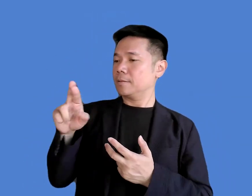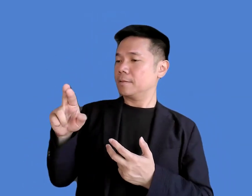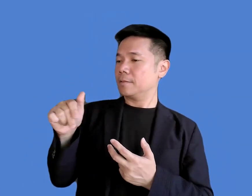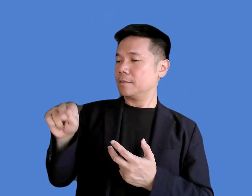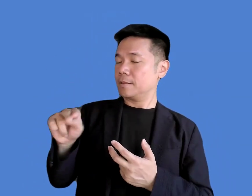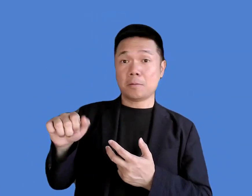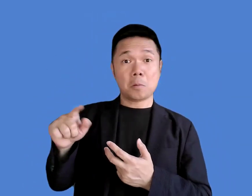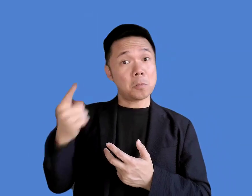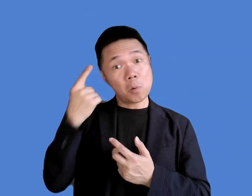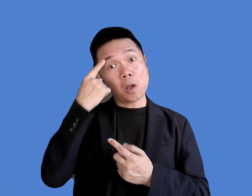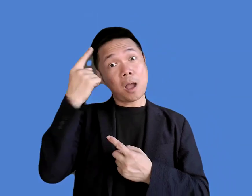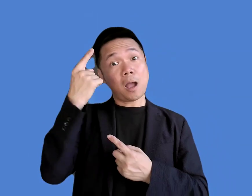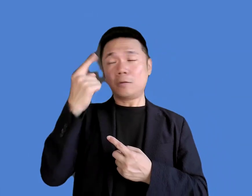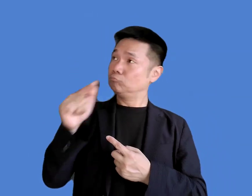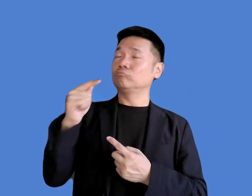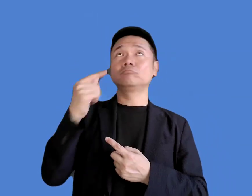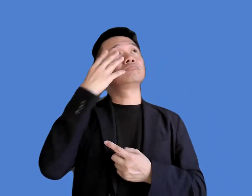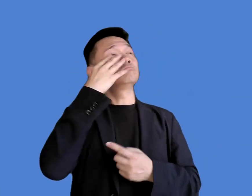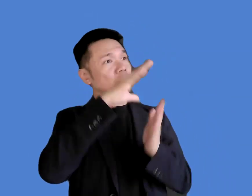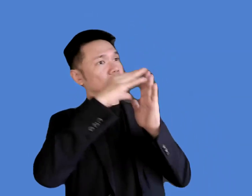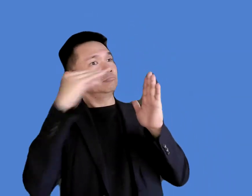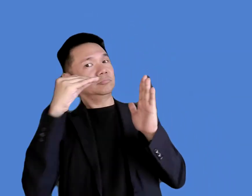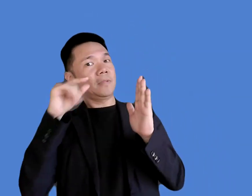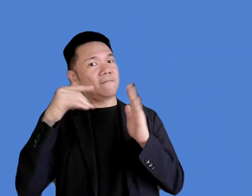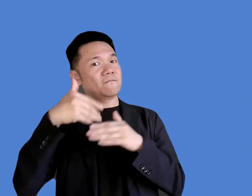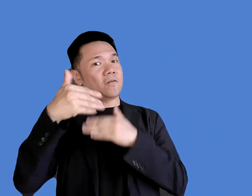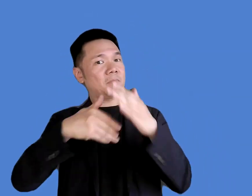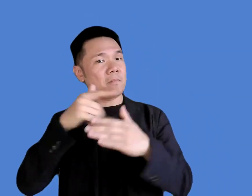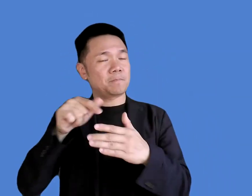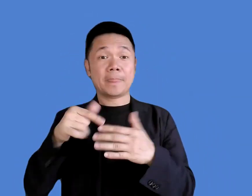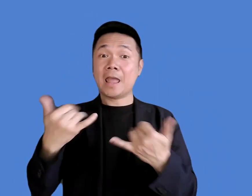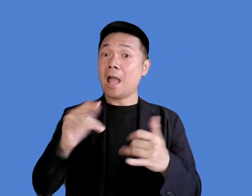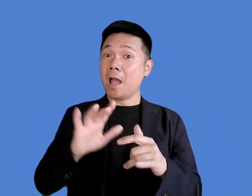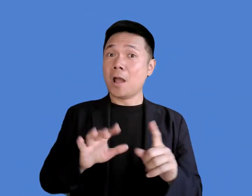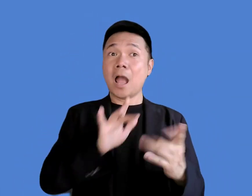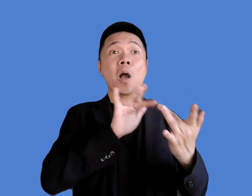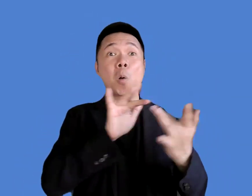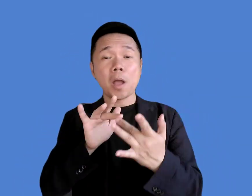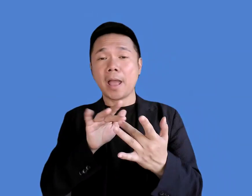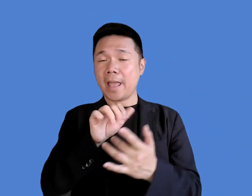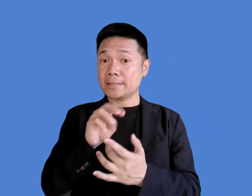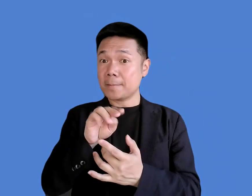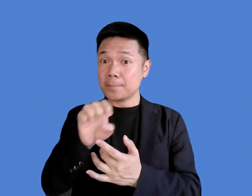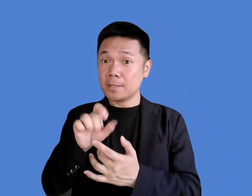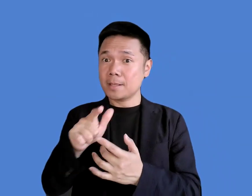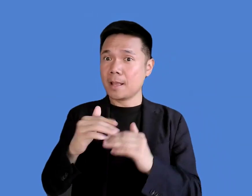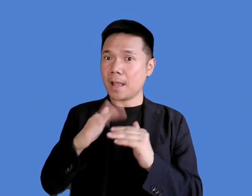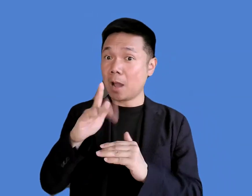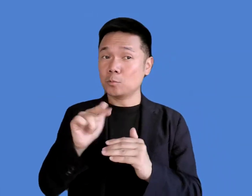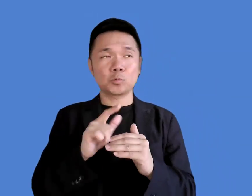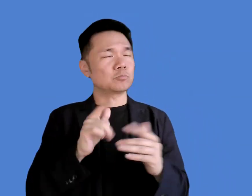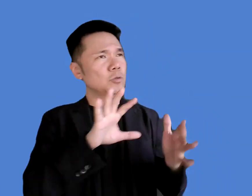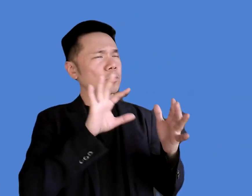your suggestion, would take it into account in her future planning, being engaging with the SMEs in their supply chain.